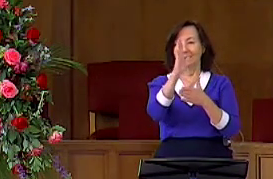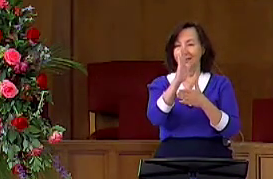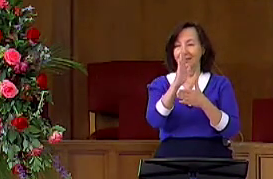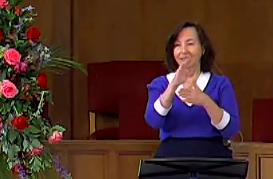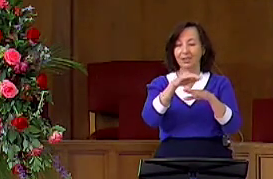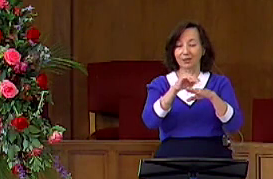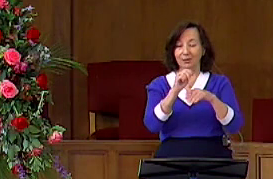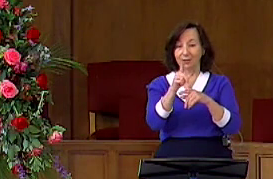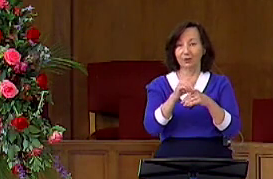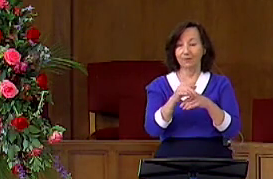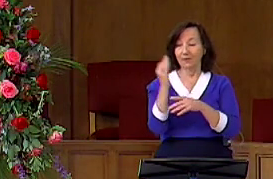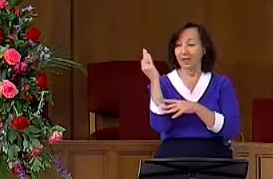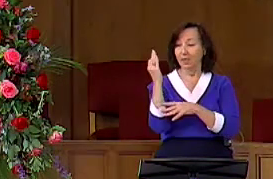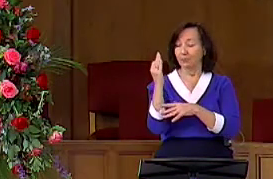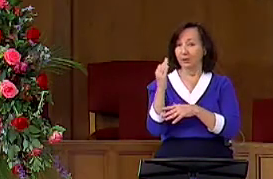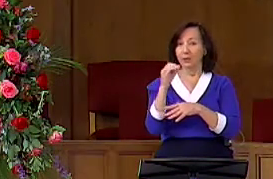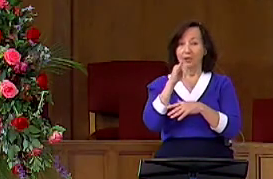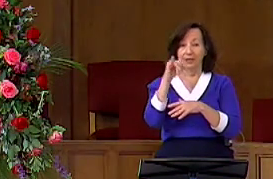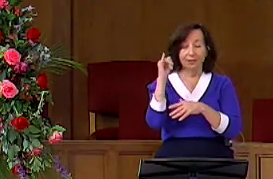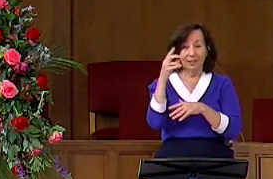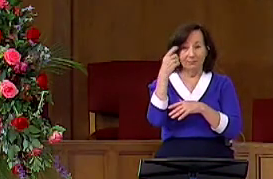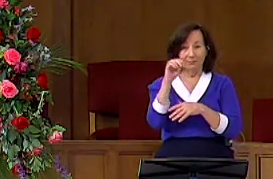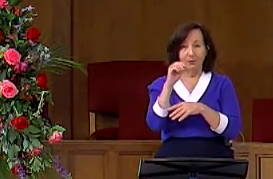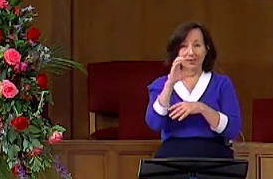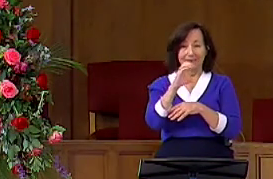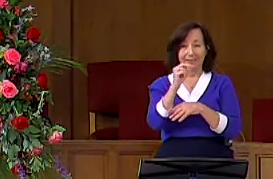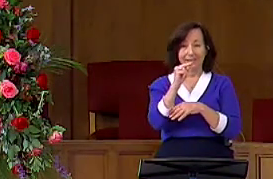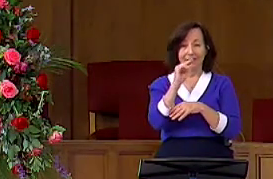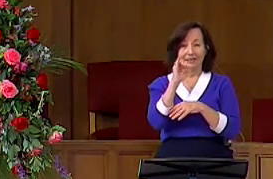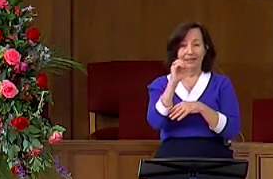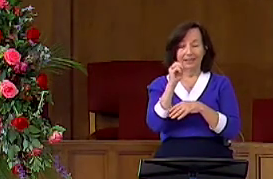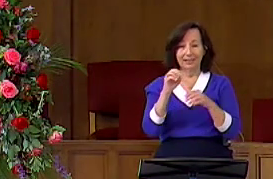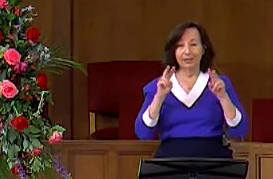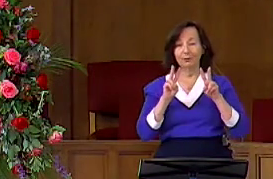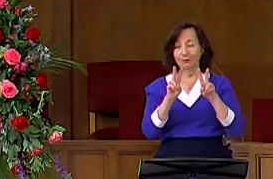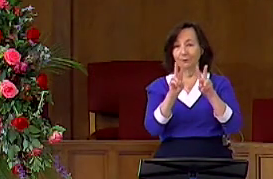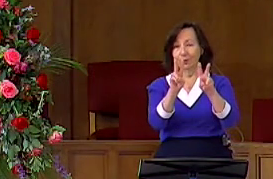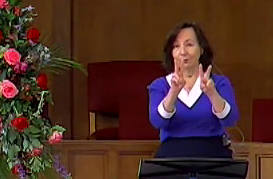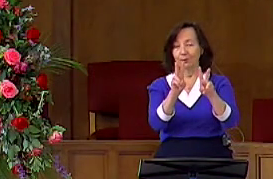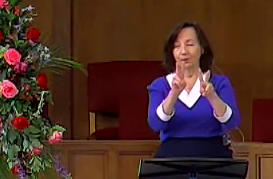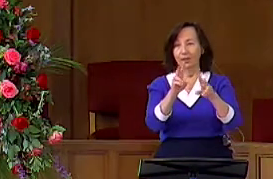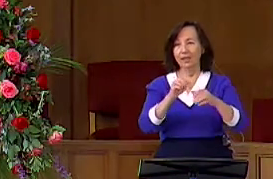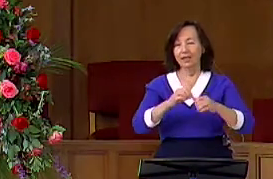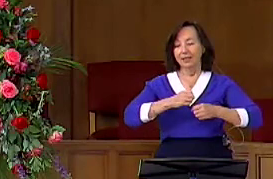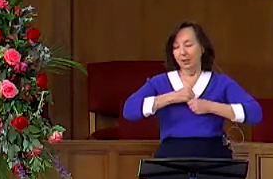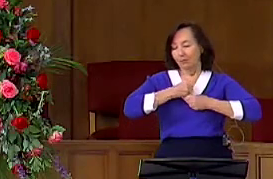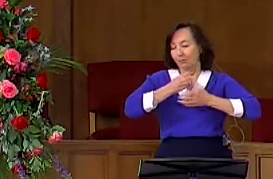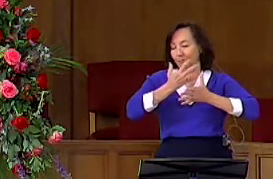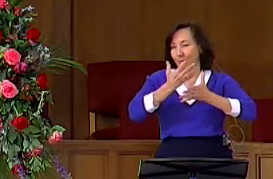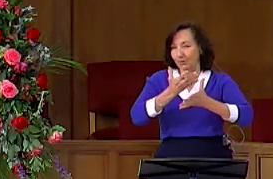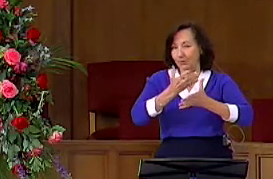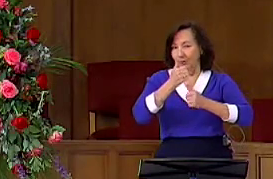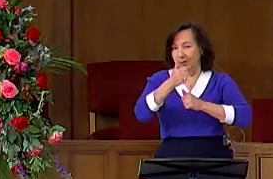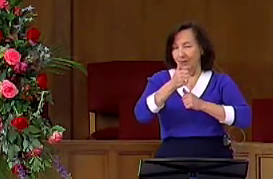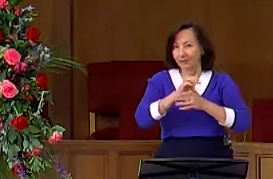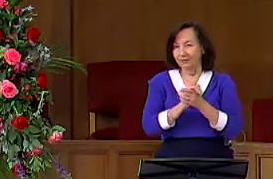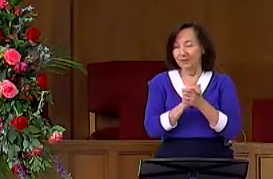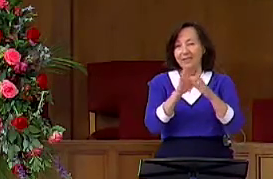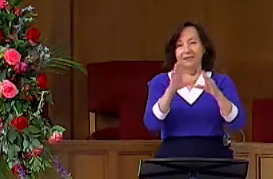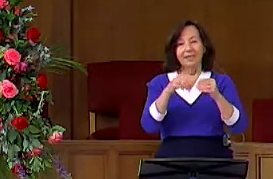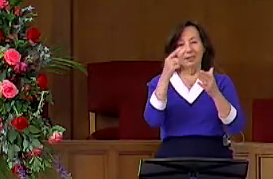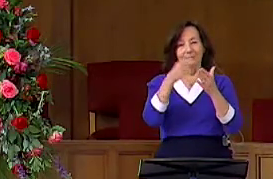I preached on yesterday for Connie's funeral that she poured herself. And I encourage everybody to take what God